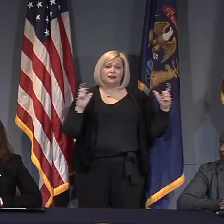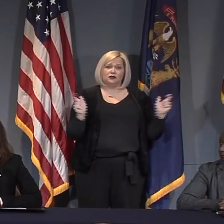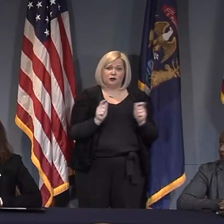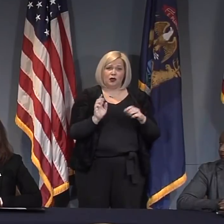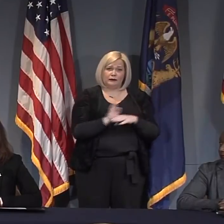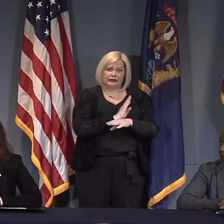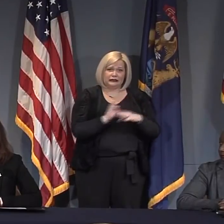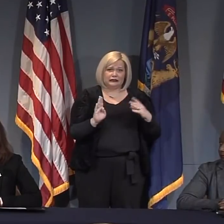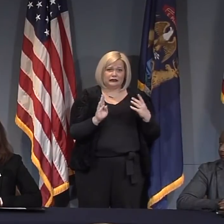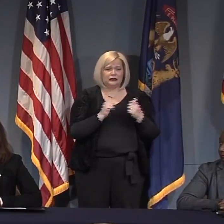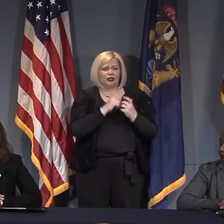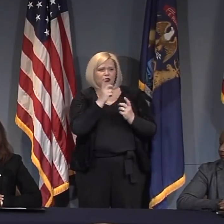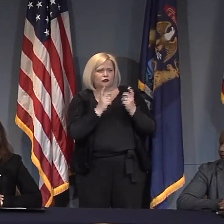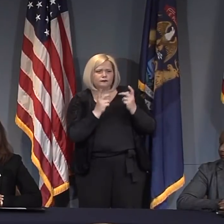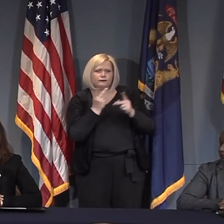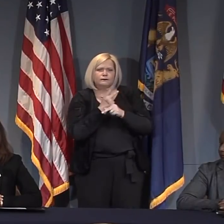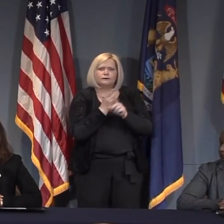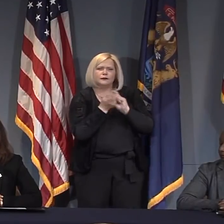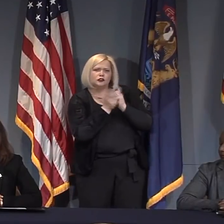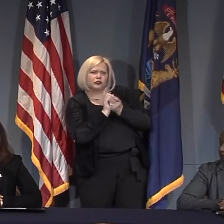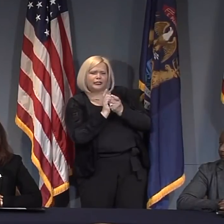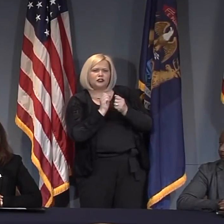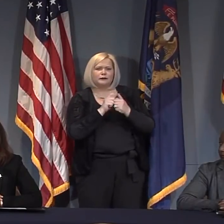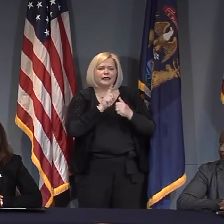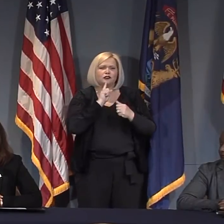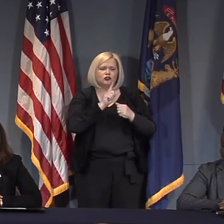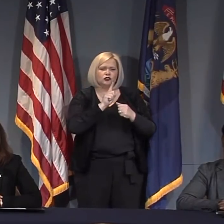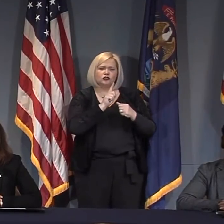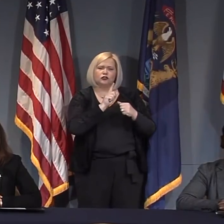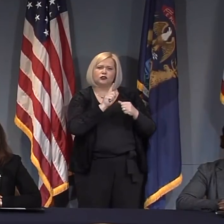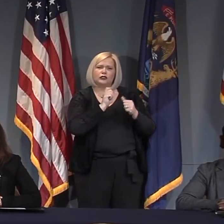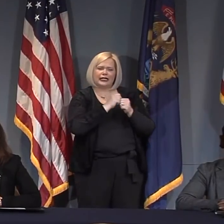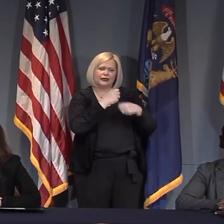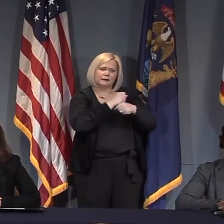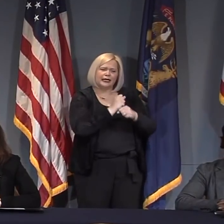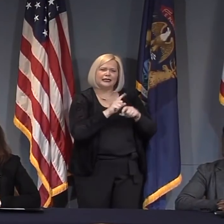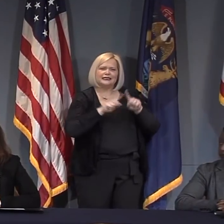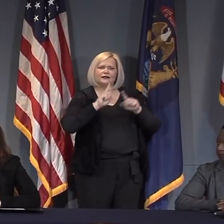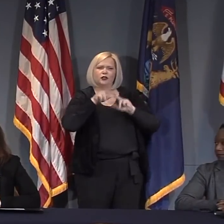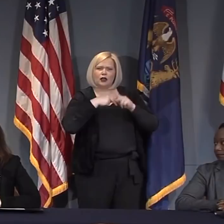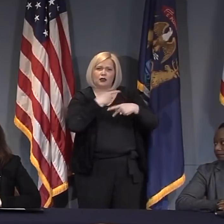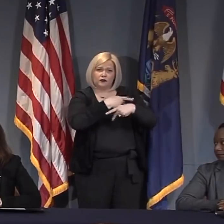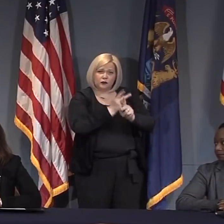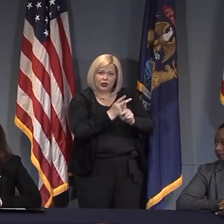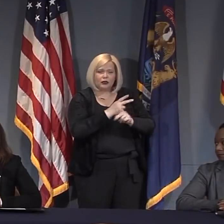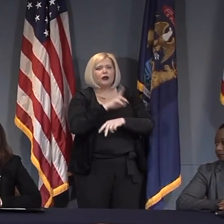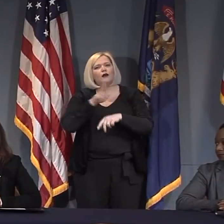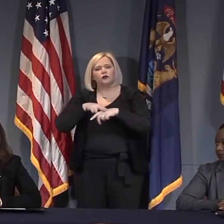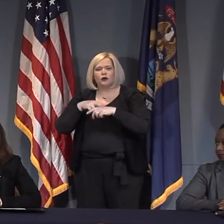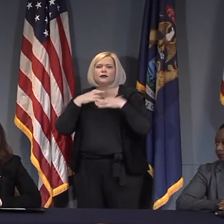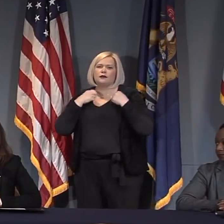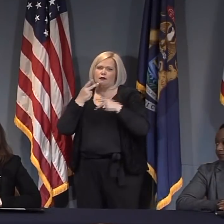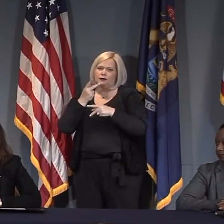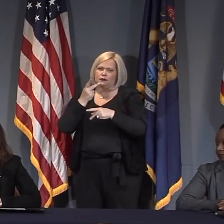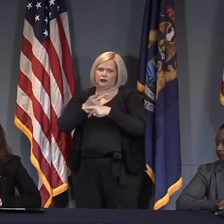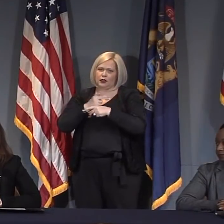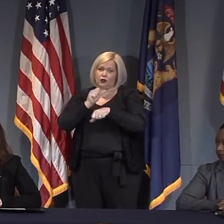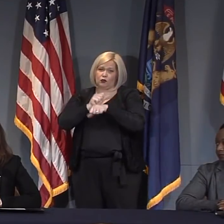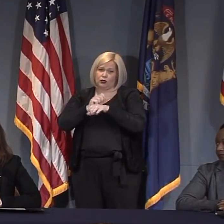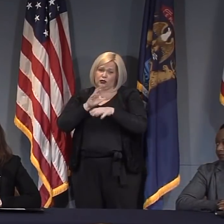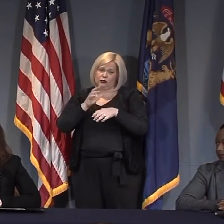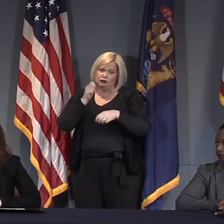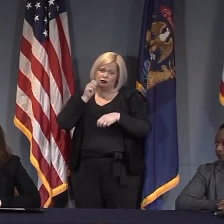are retrofitting their plants to make PPE. And of course the healthcare workers who are on the front lines every day. And